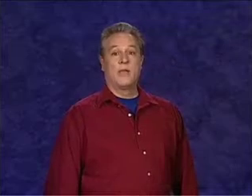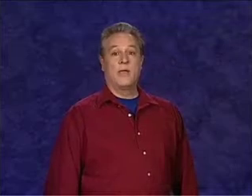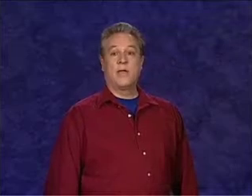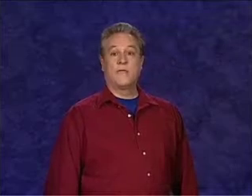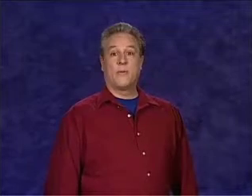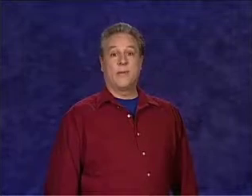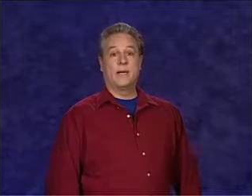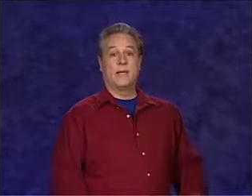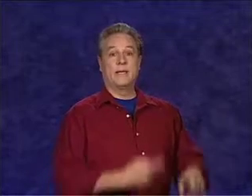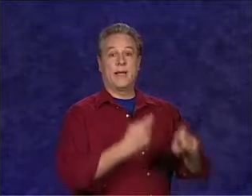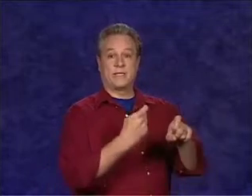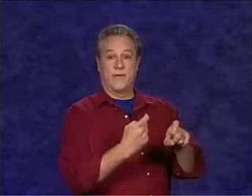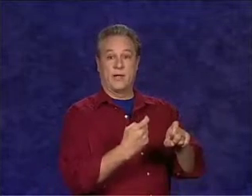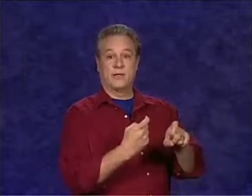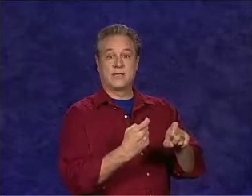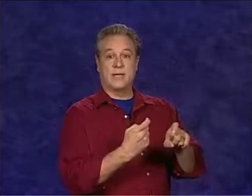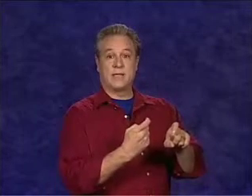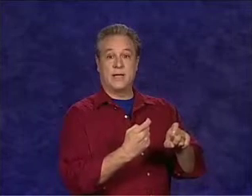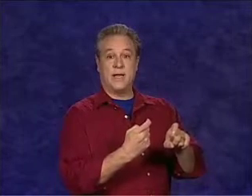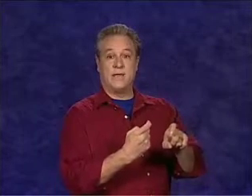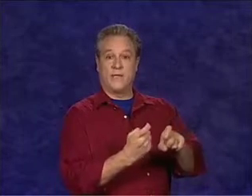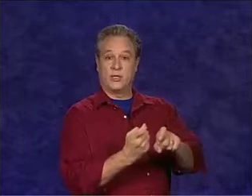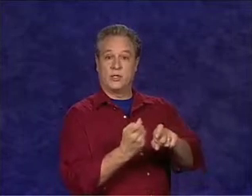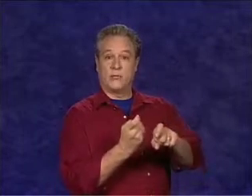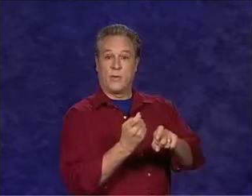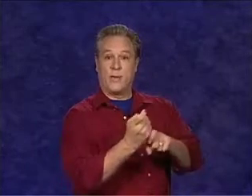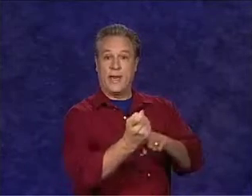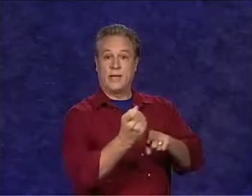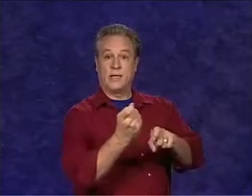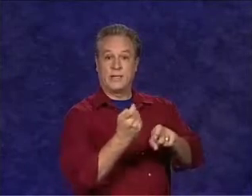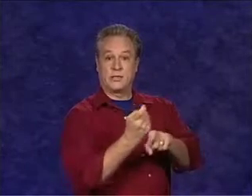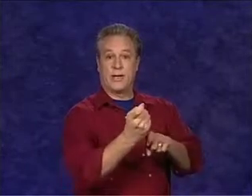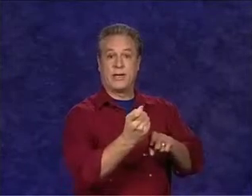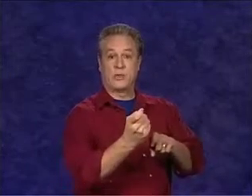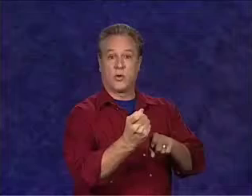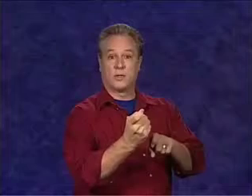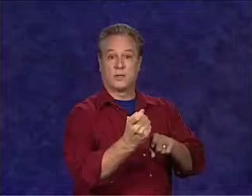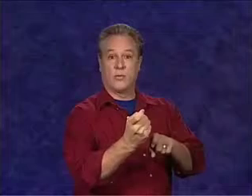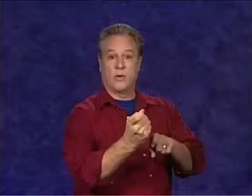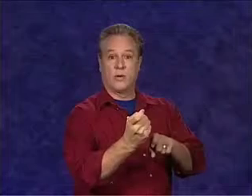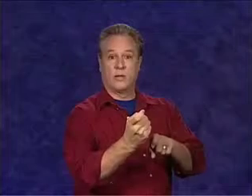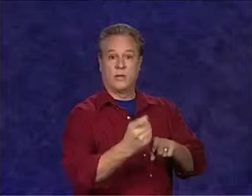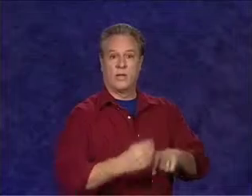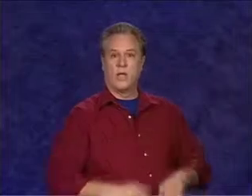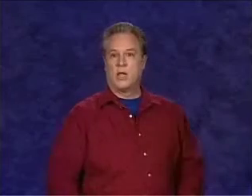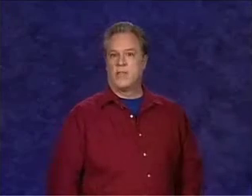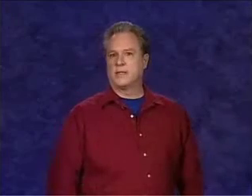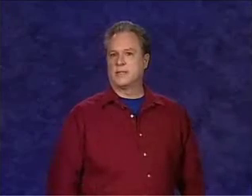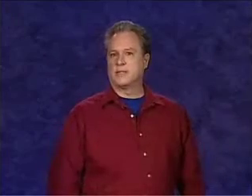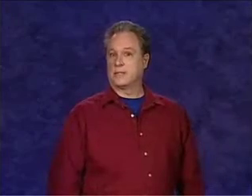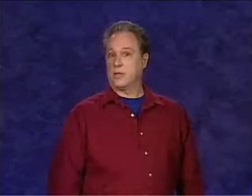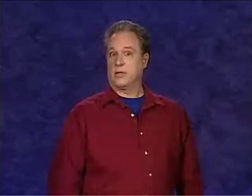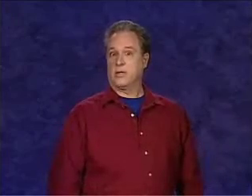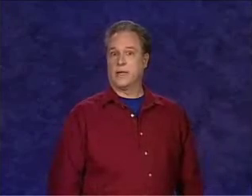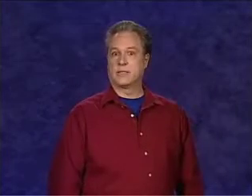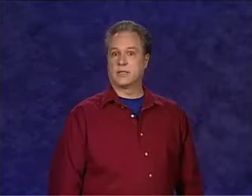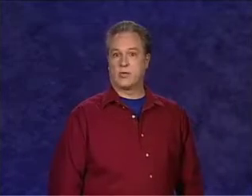Think of your bent index fingers as a knife that you're repeatedly striking towards someone. This is certainly an